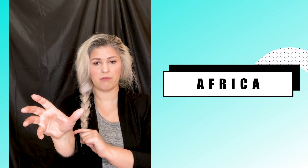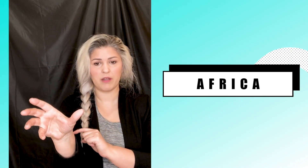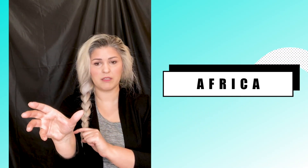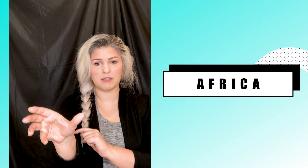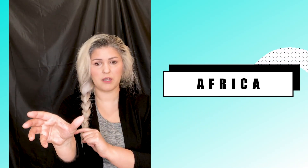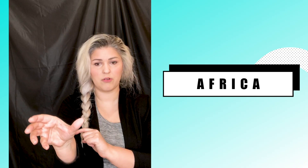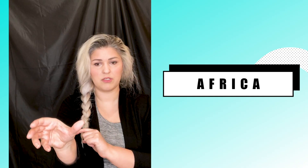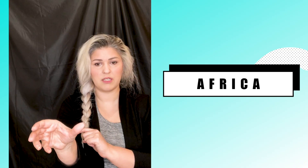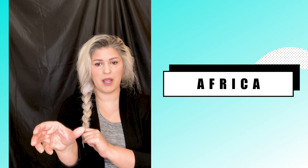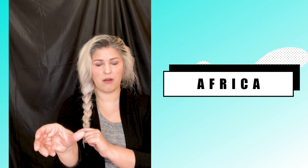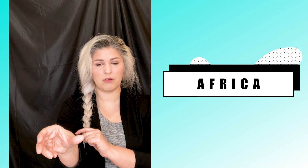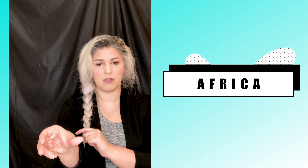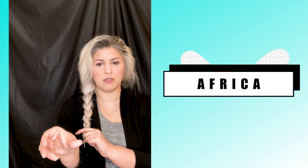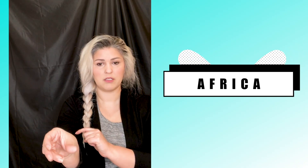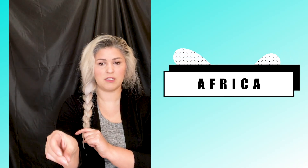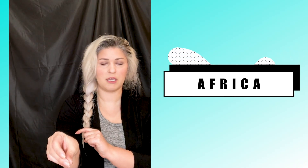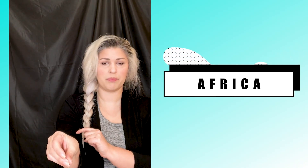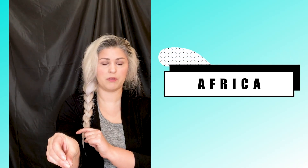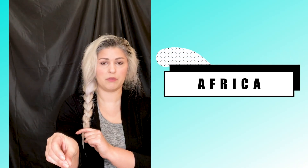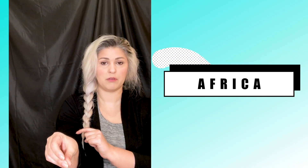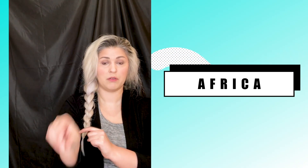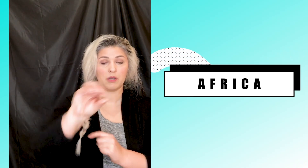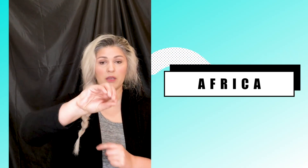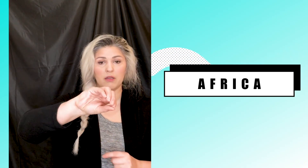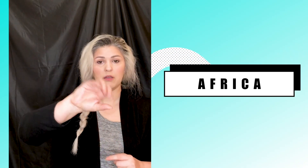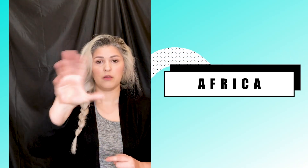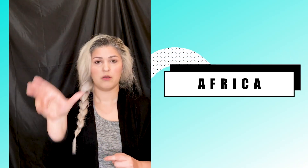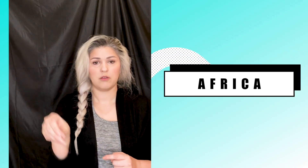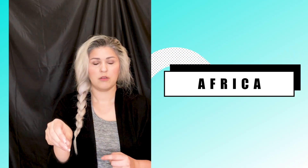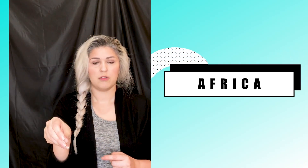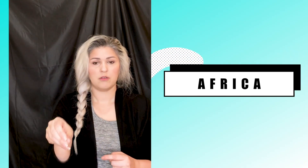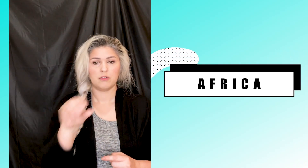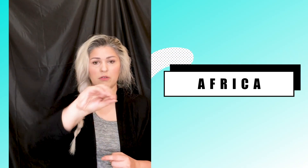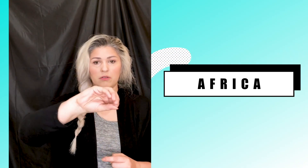my wrist to go down to the tip. Okay?